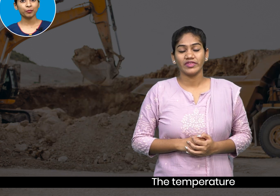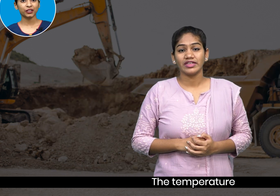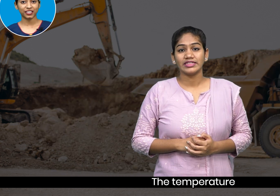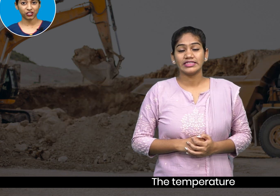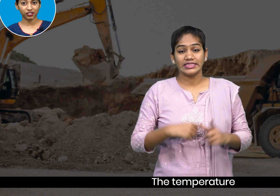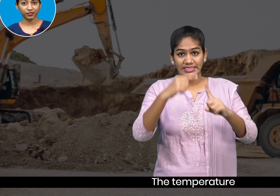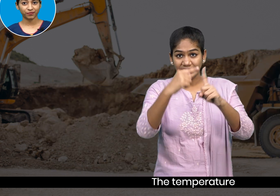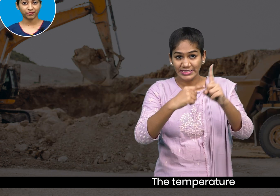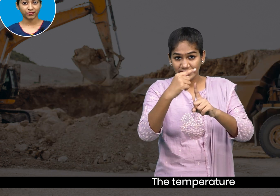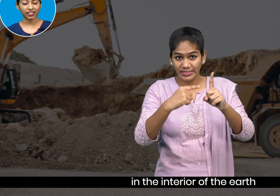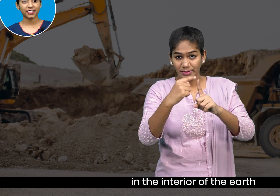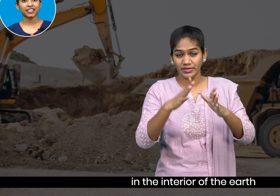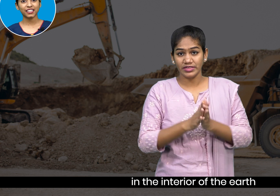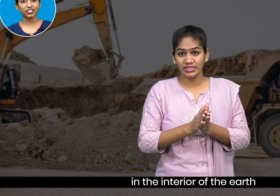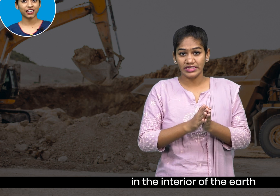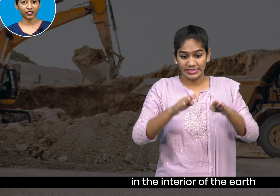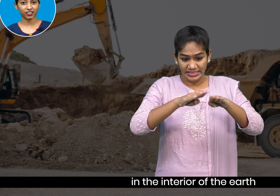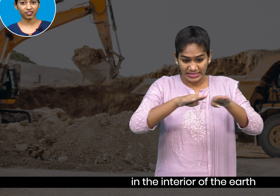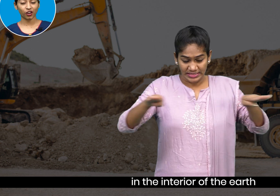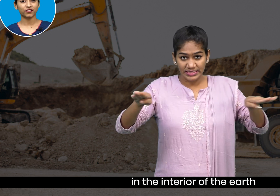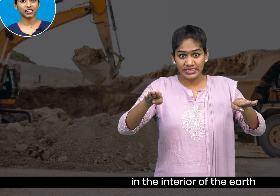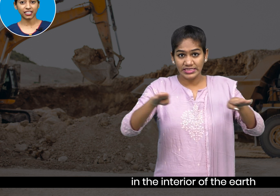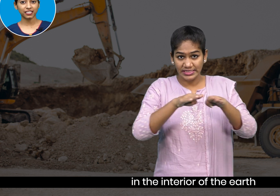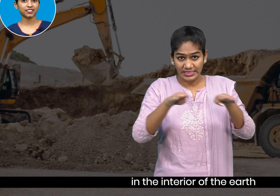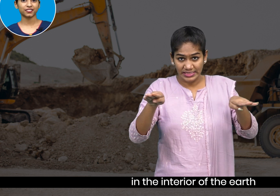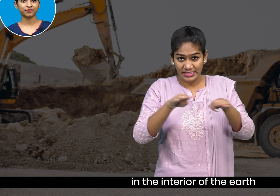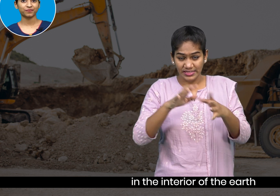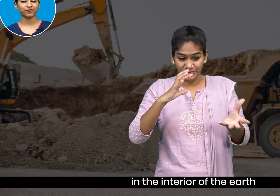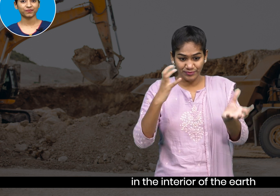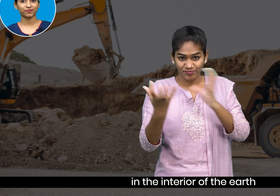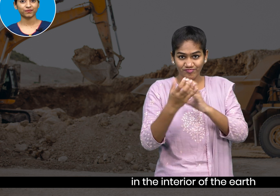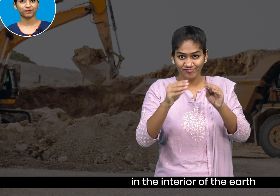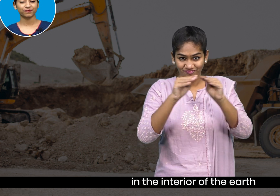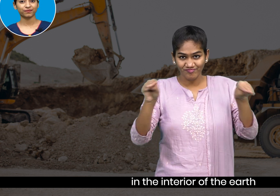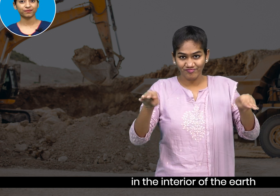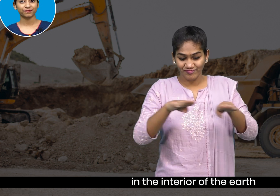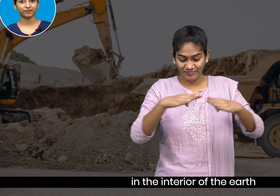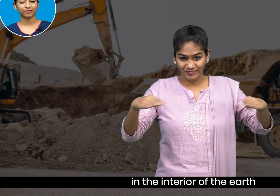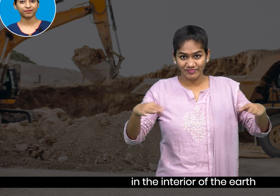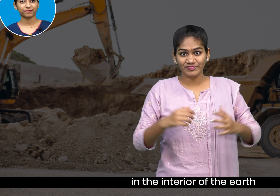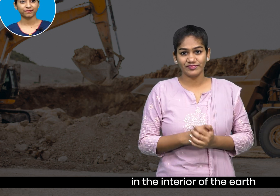The temperature in the interior of the earth